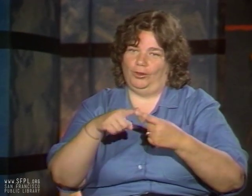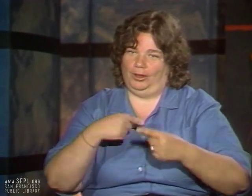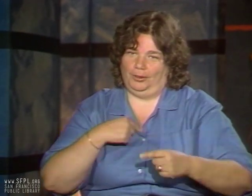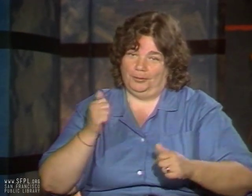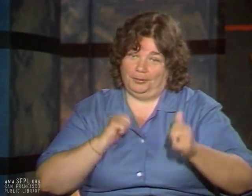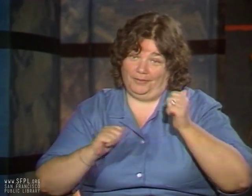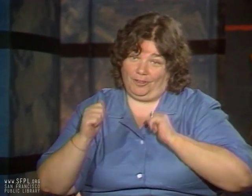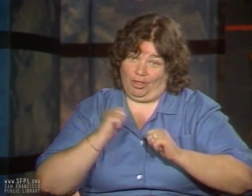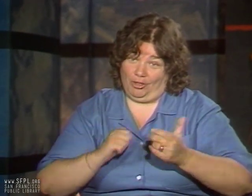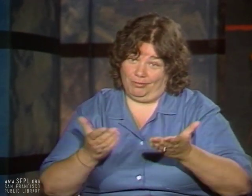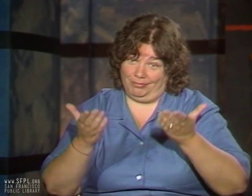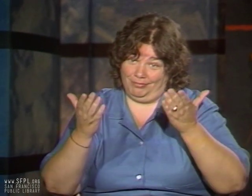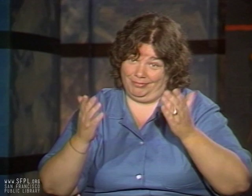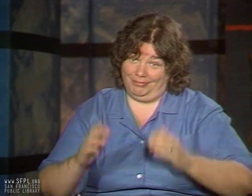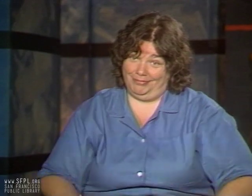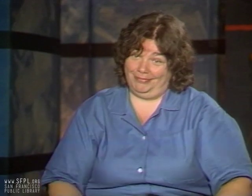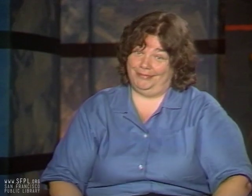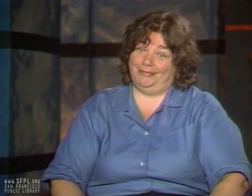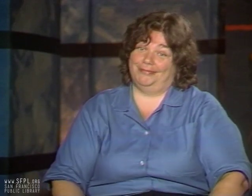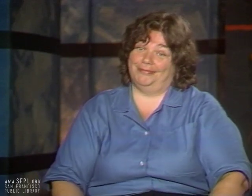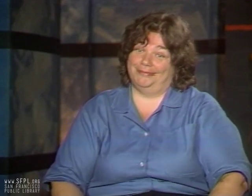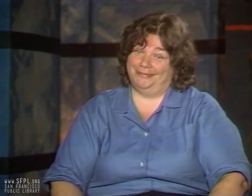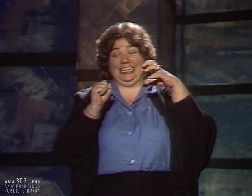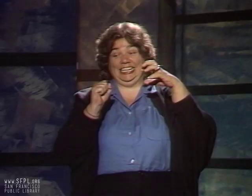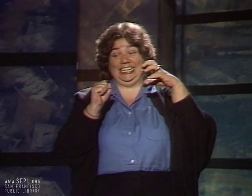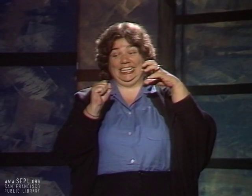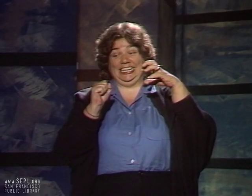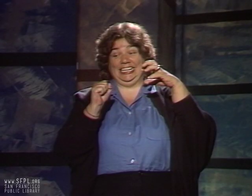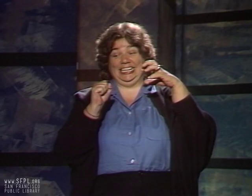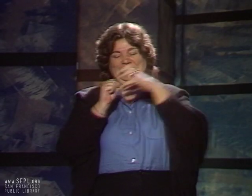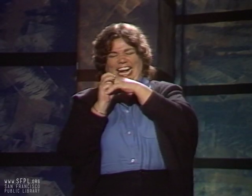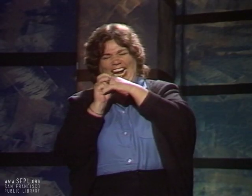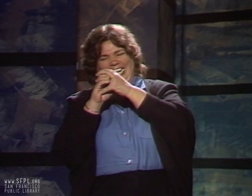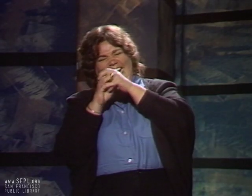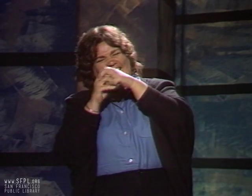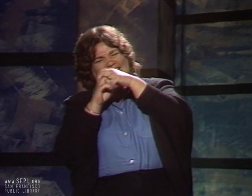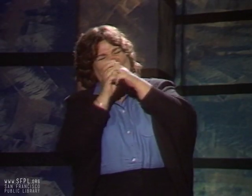on stage, it's a fight for the limelight. I'll get you, righty. Oh,